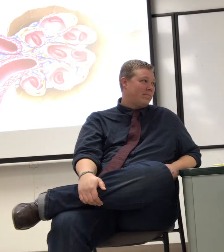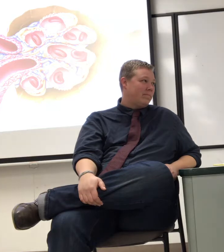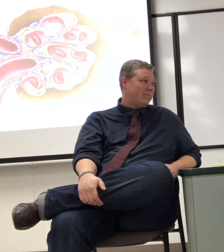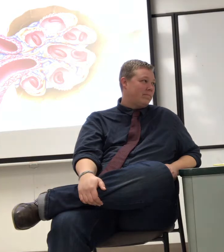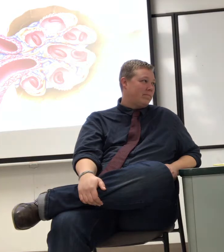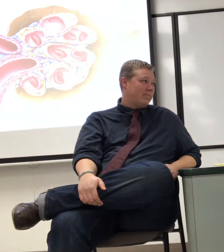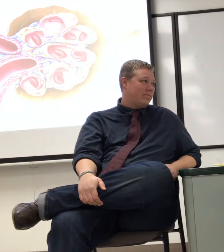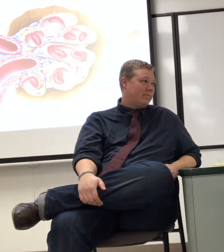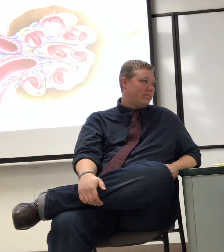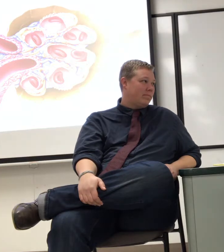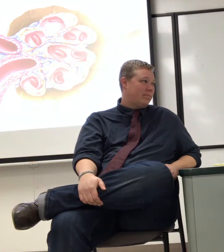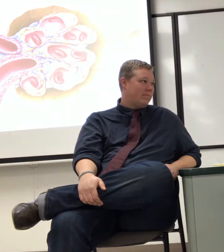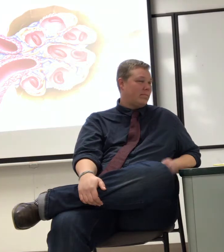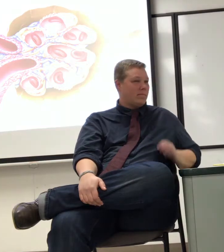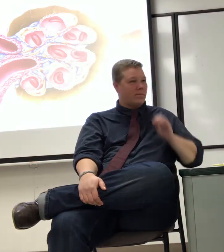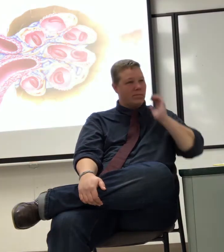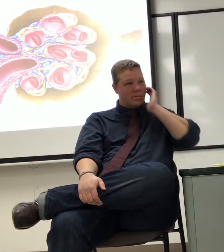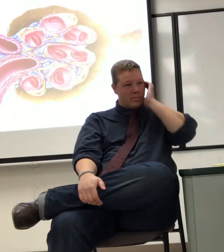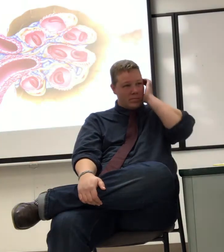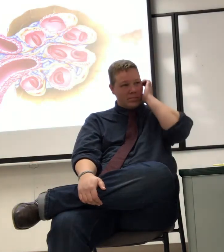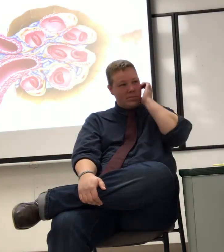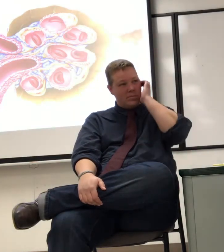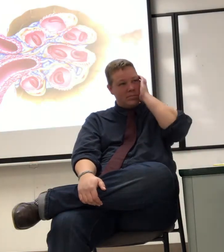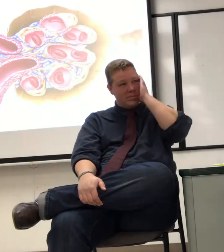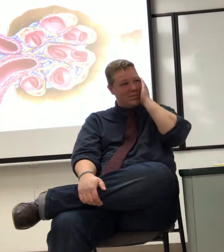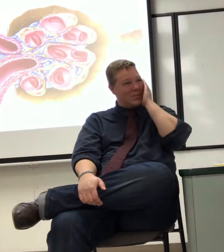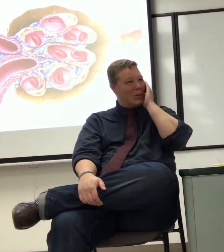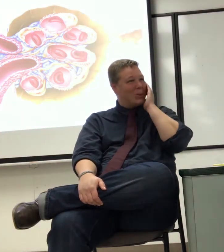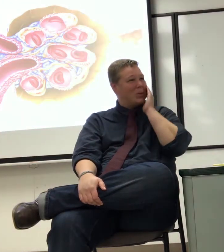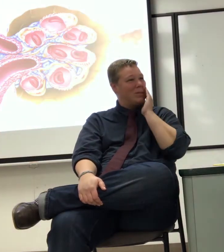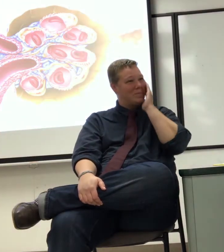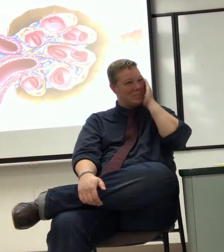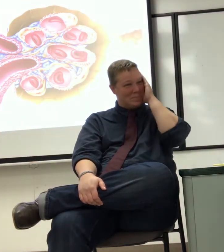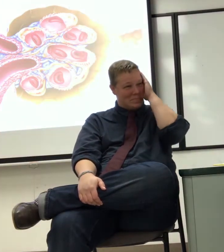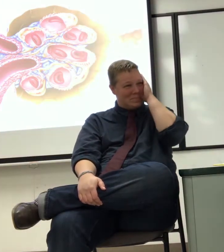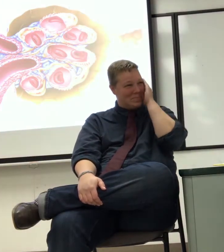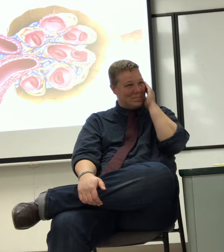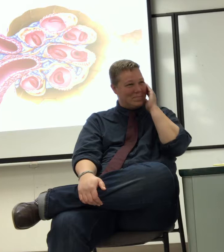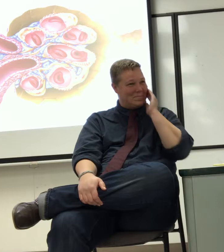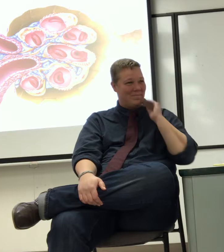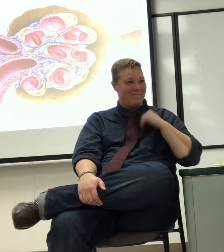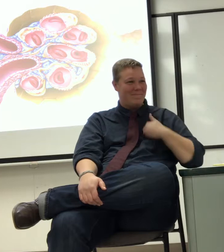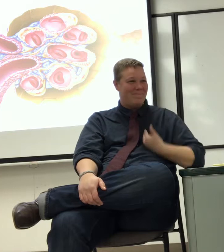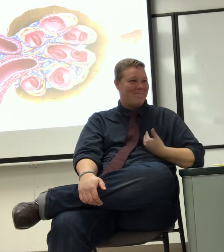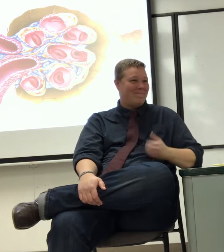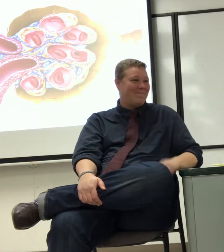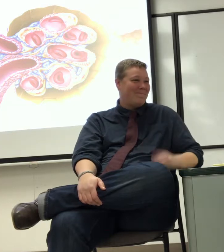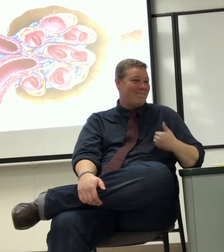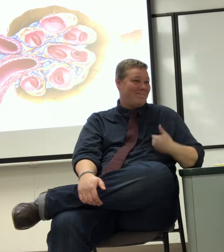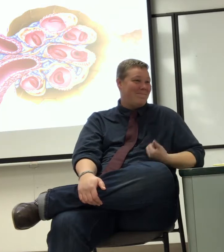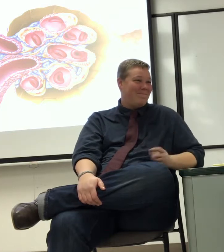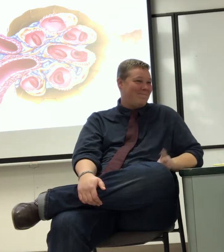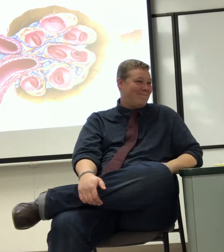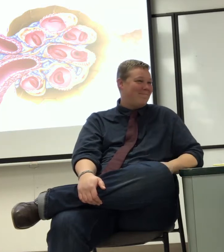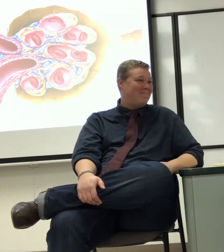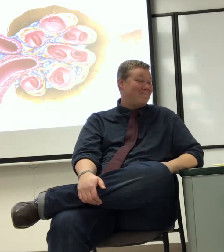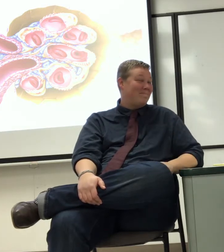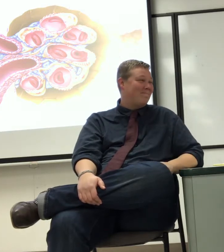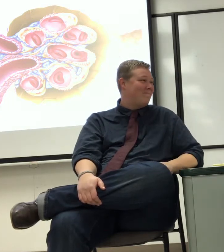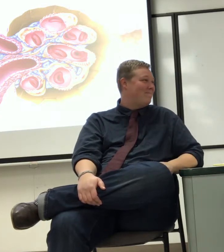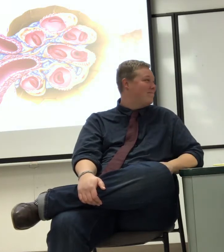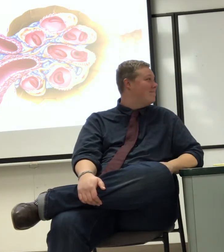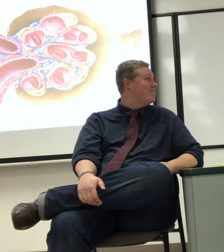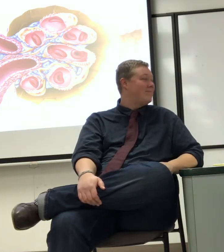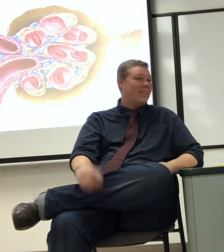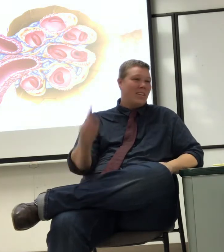So I have the picture unlabeled, but number 1 and number 2 is all I want you to focus on. Number 1 in this picture